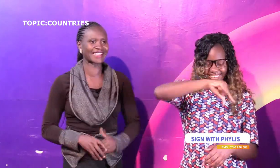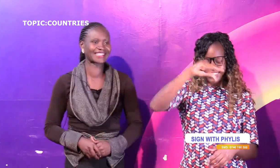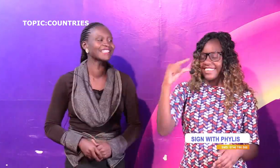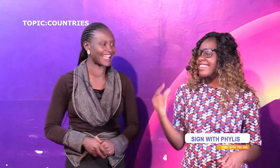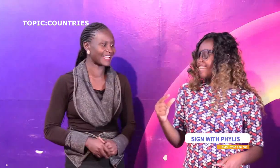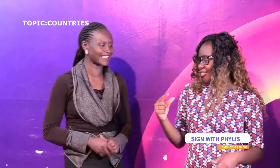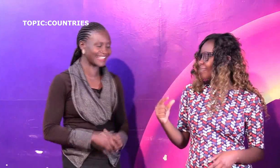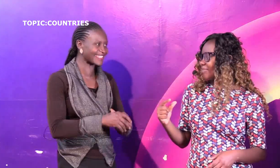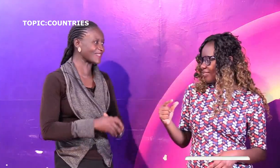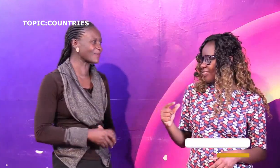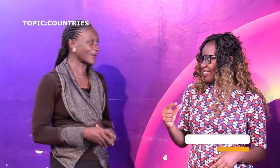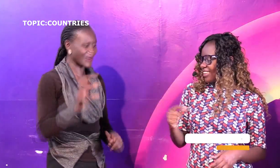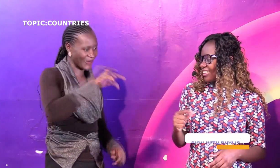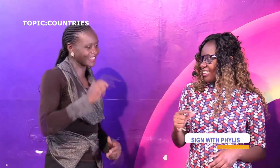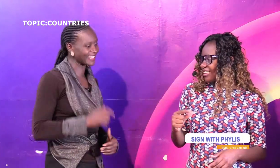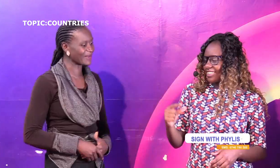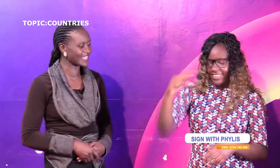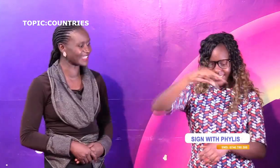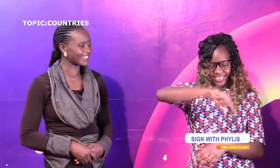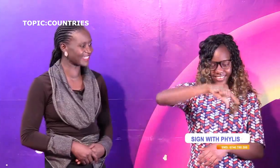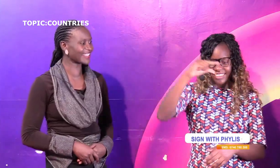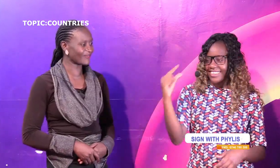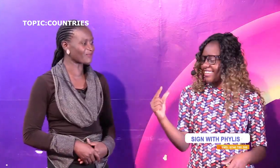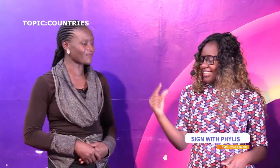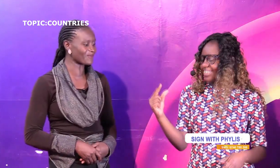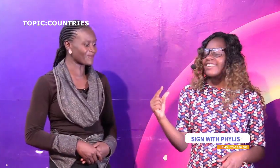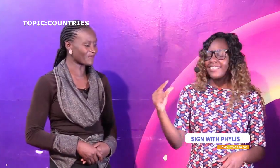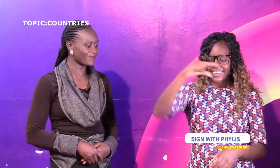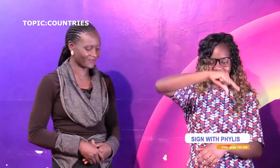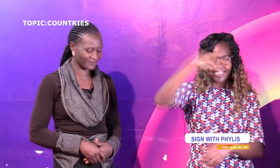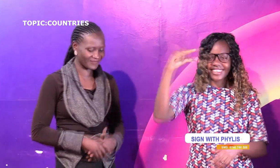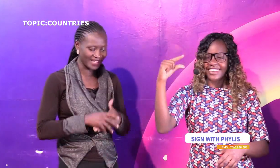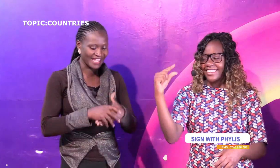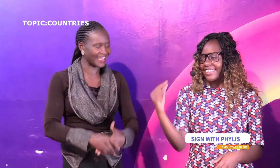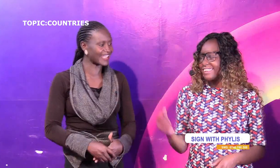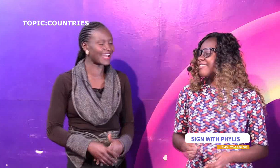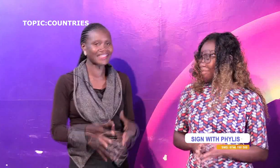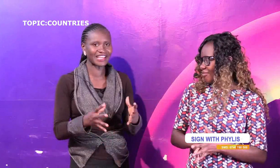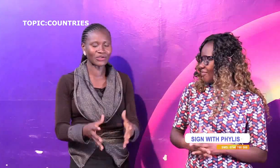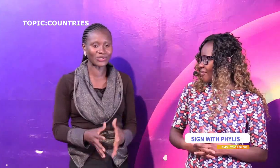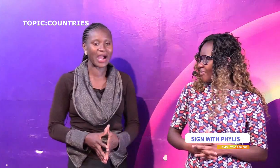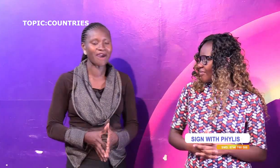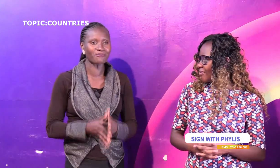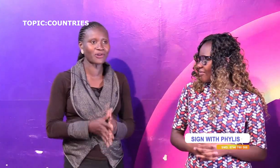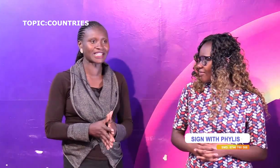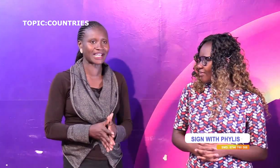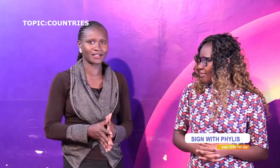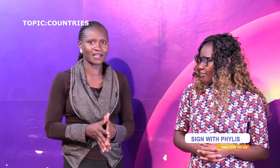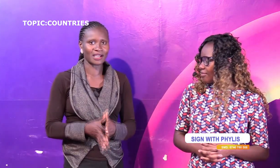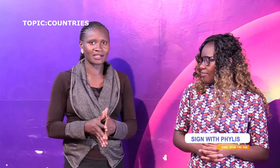Yeah. Just simple. Continent. Make it. Continent. All right. Continent. And then also have border. How do we